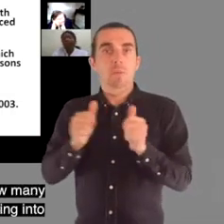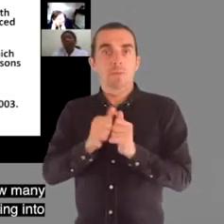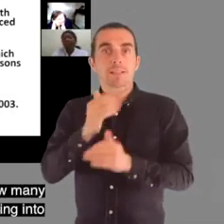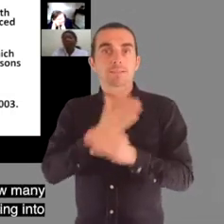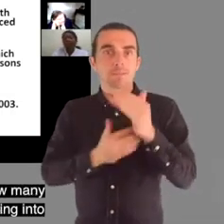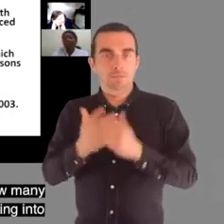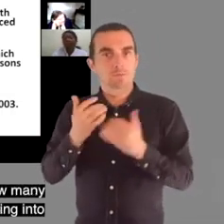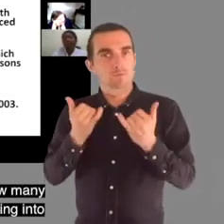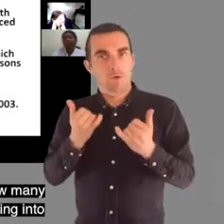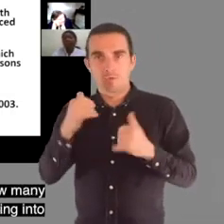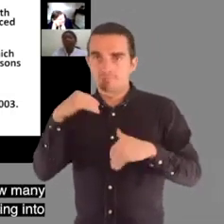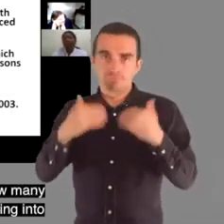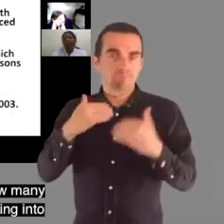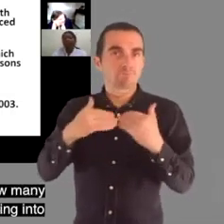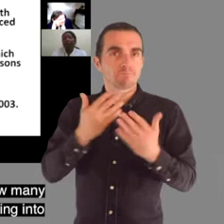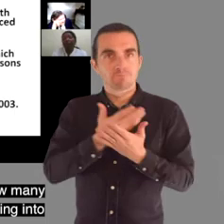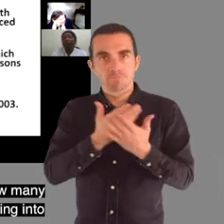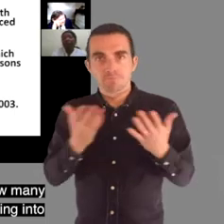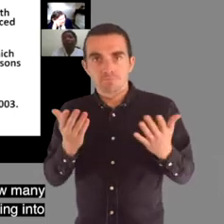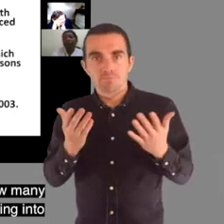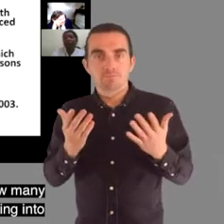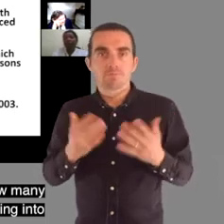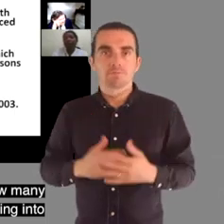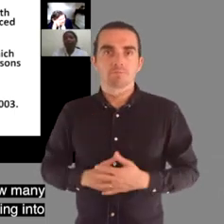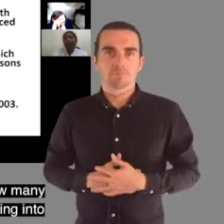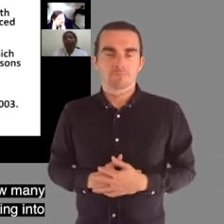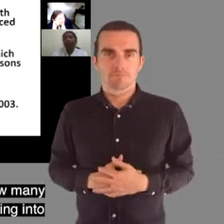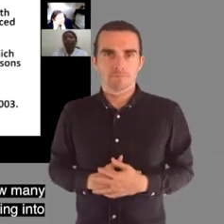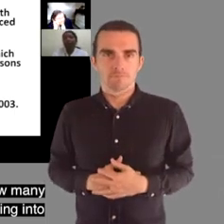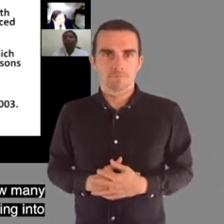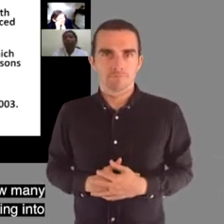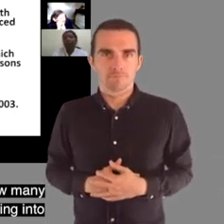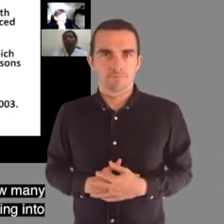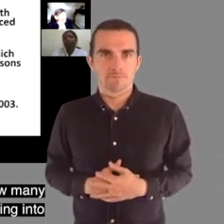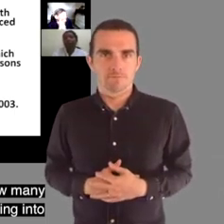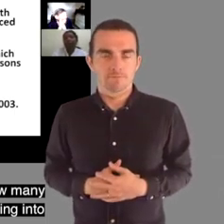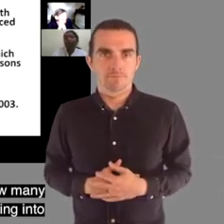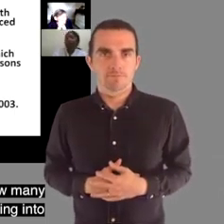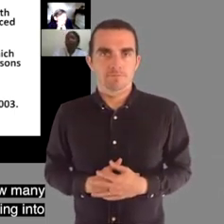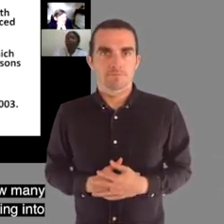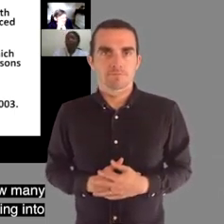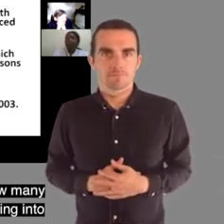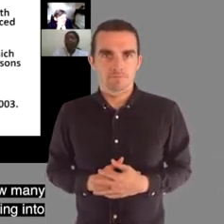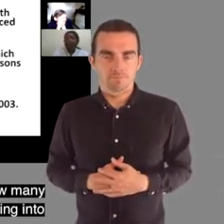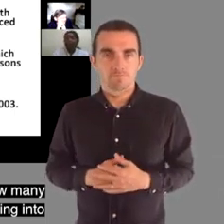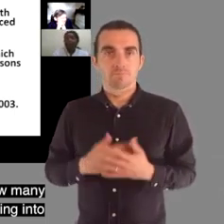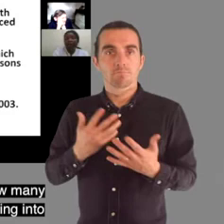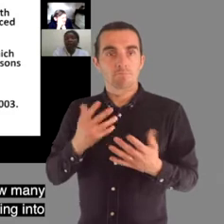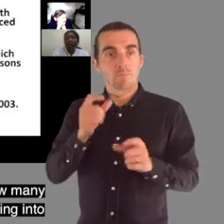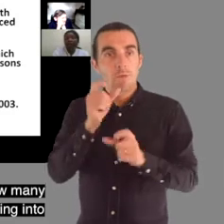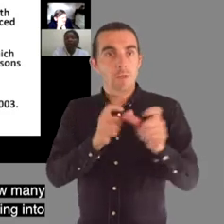the organization, which allowed or saw many persons with disabilities